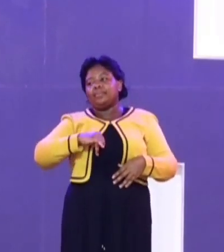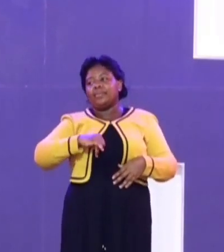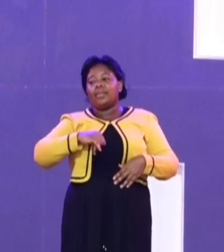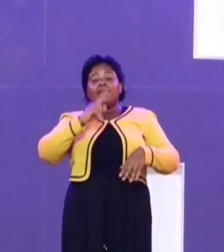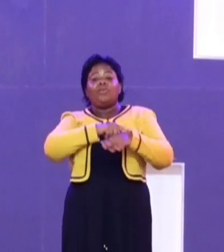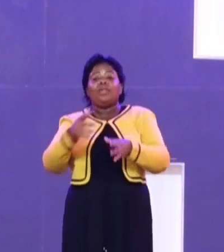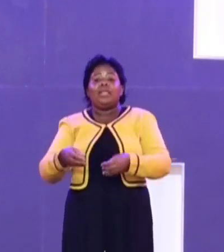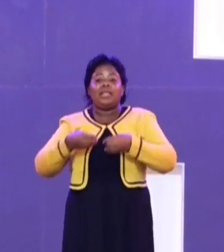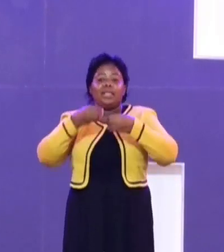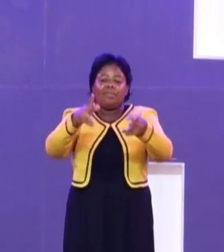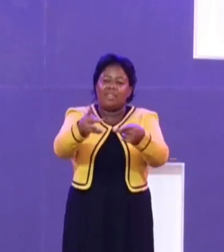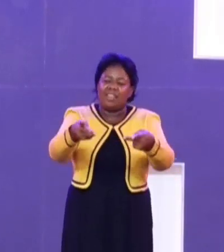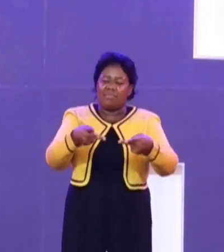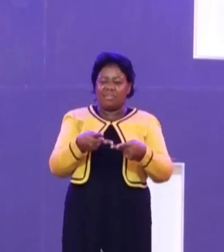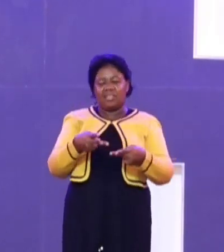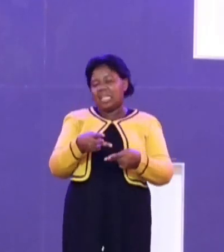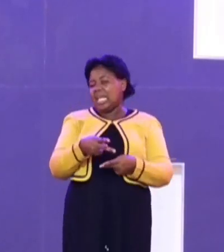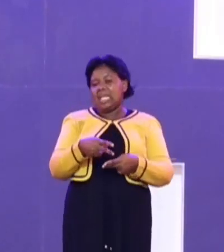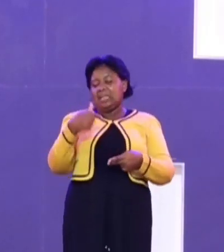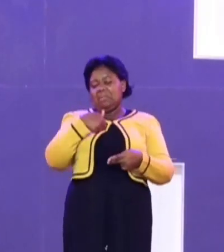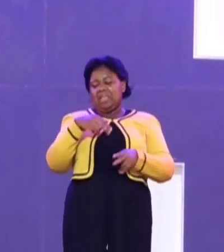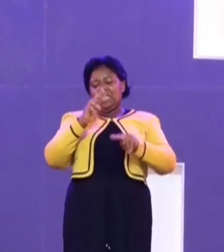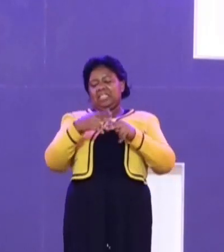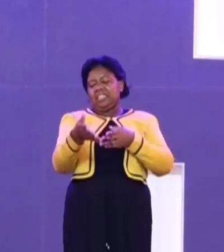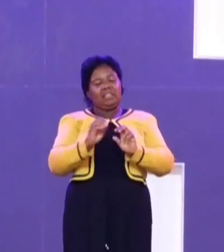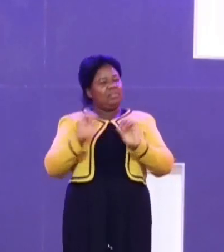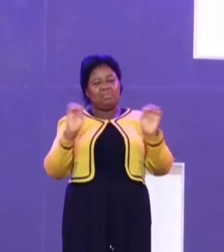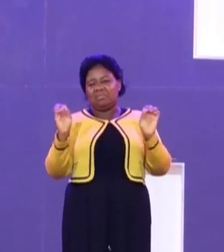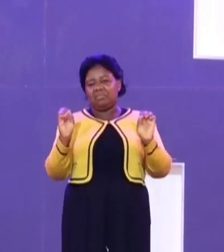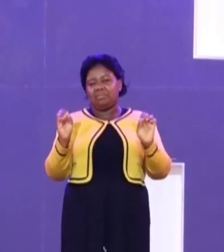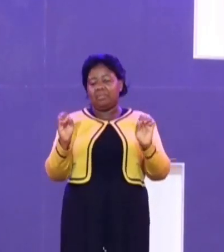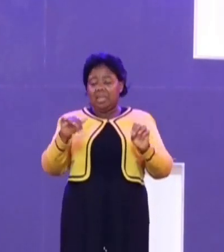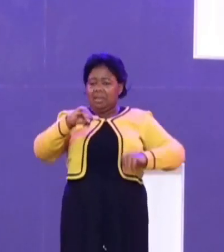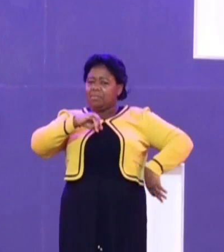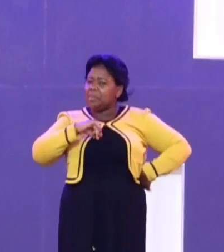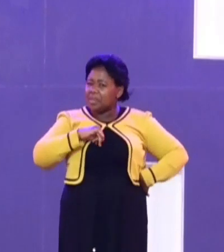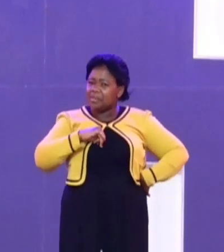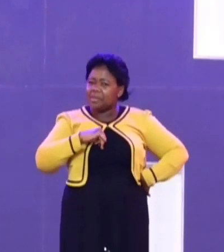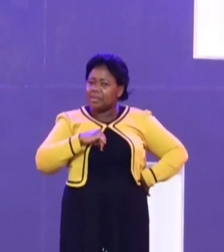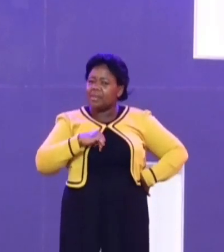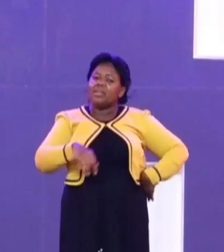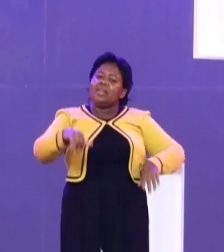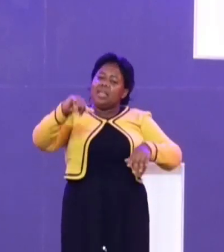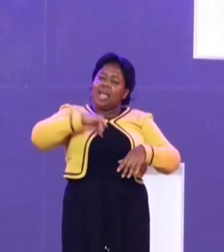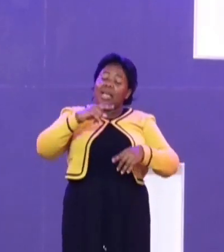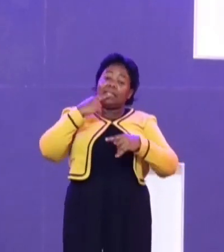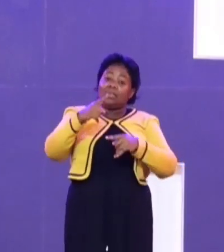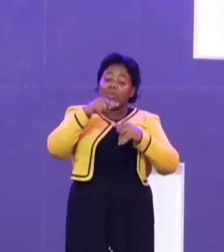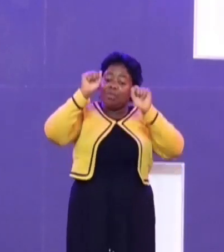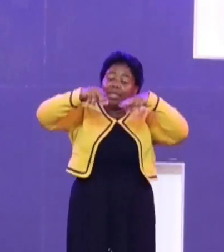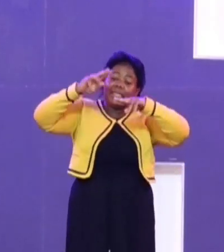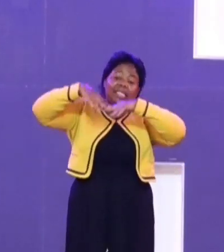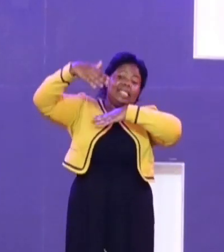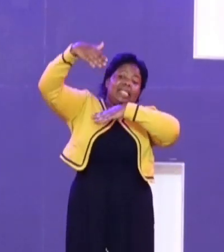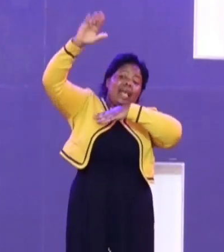bakuwa ekifuga manzi ntula ntya wano. Even if they give you a position, you say, how can I sit here? Nze akugamba oyina kutuula eri. I tells you have to